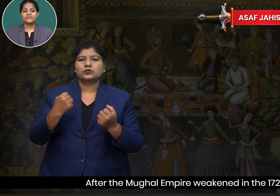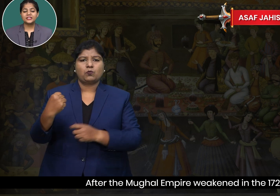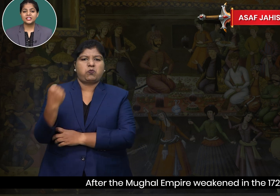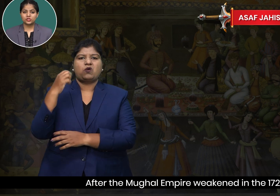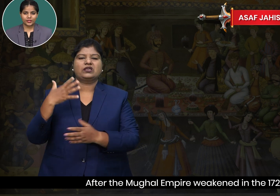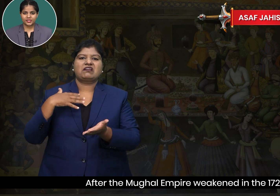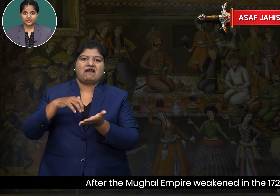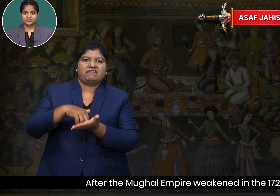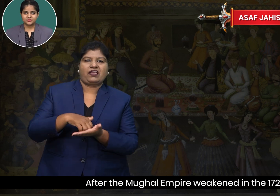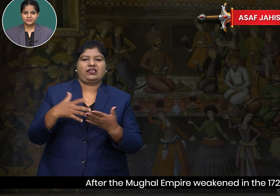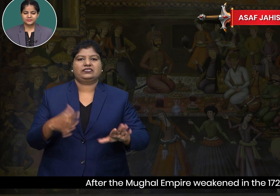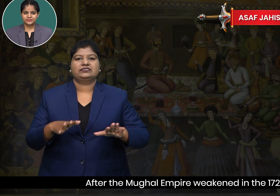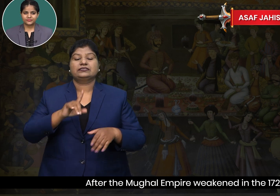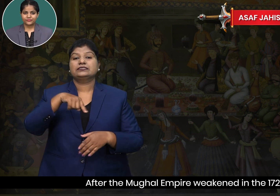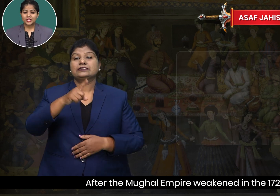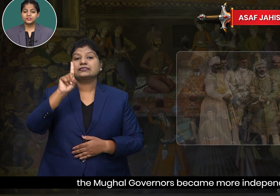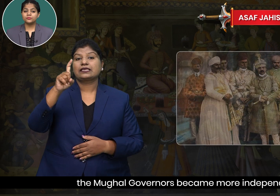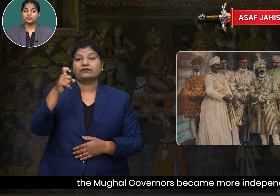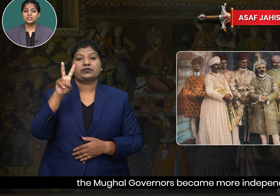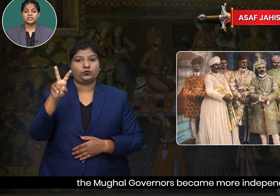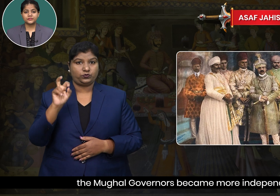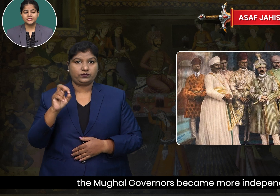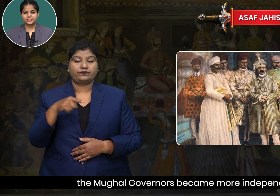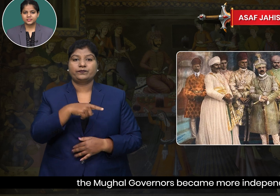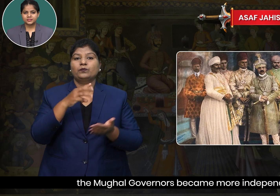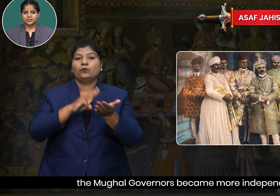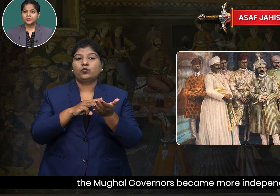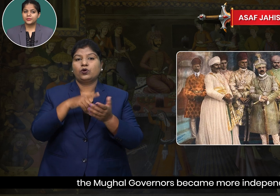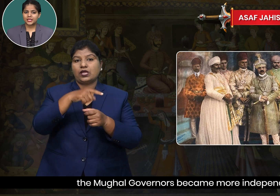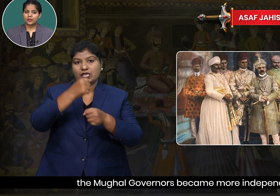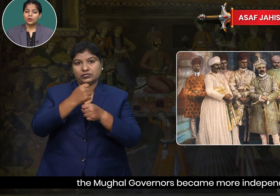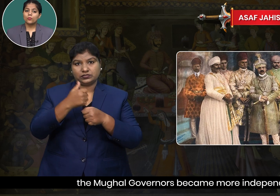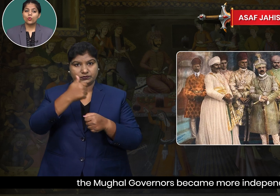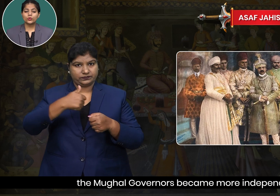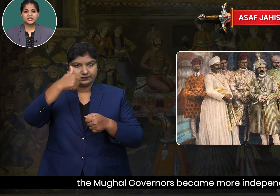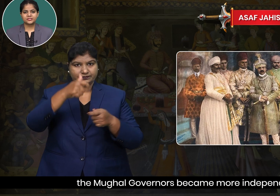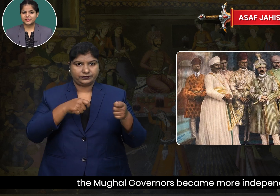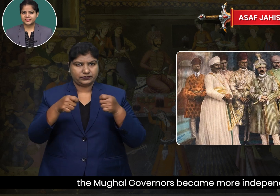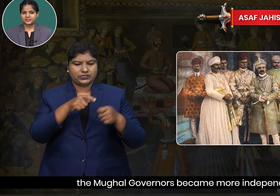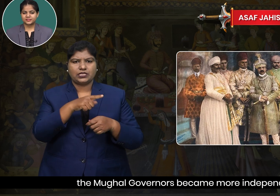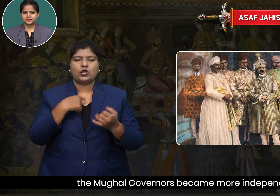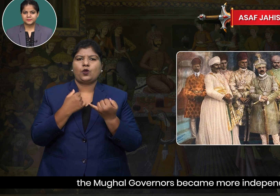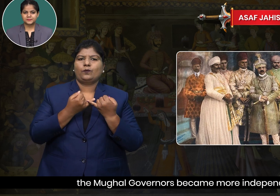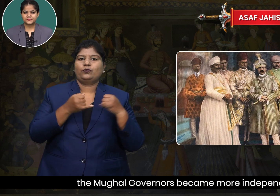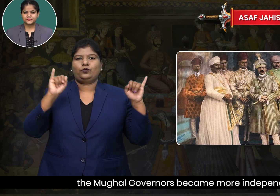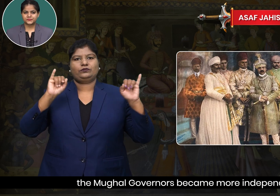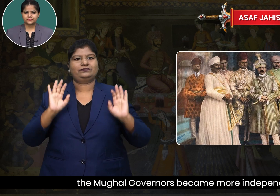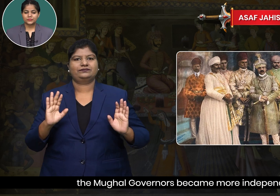the 1720s, the Mughal governors became more independent,